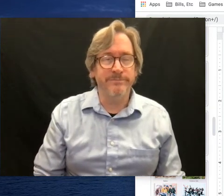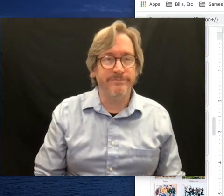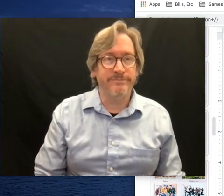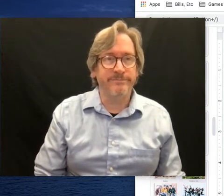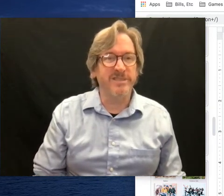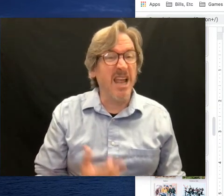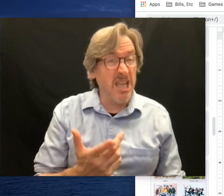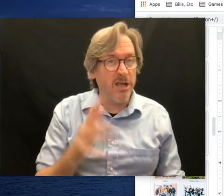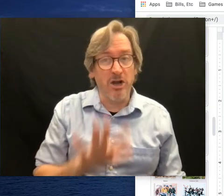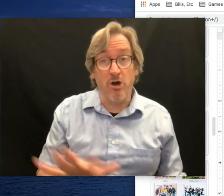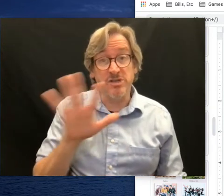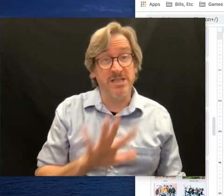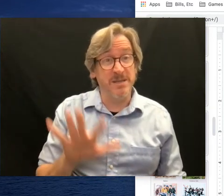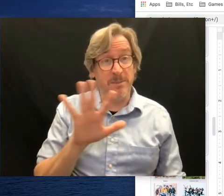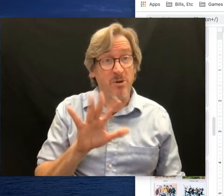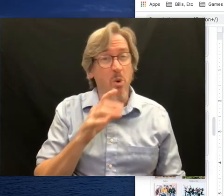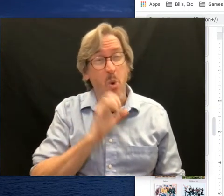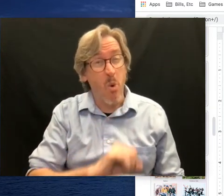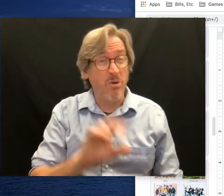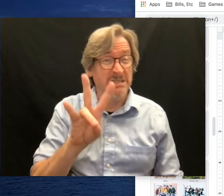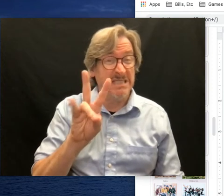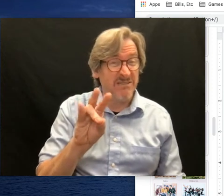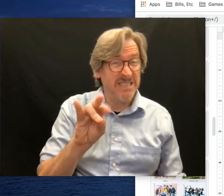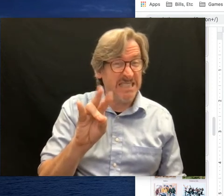but you can also see people go